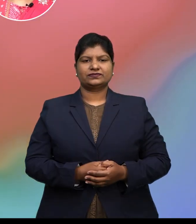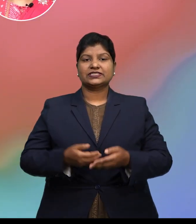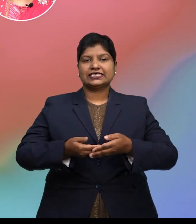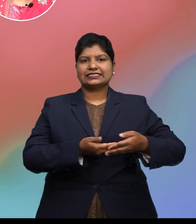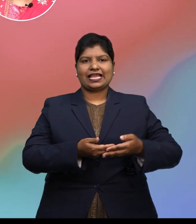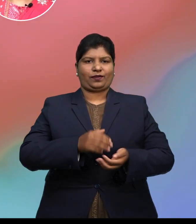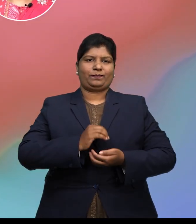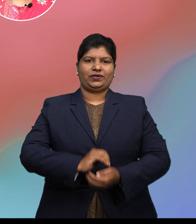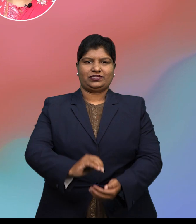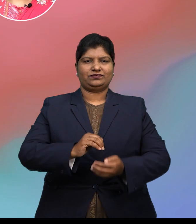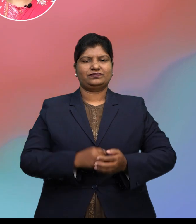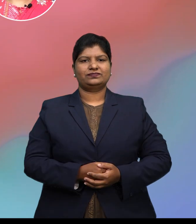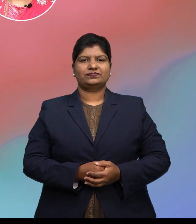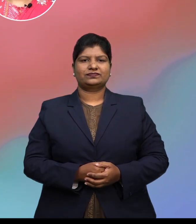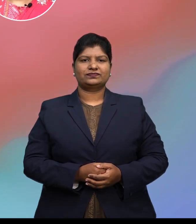Childbirth.